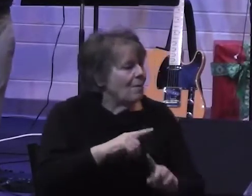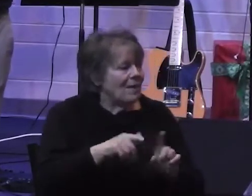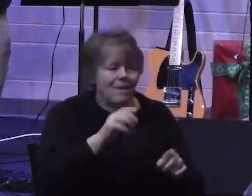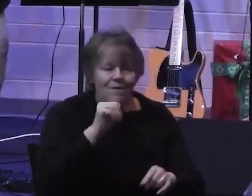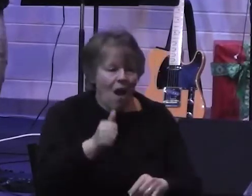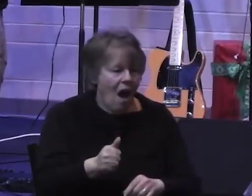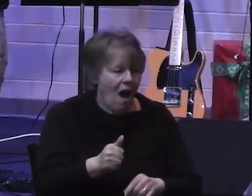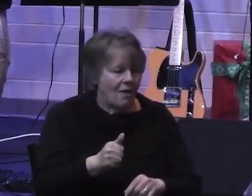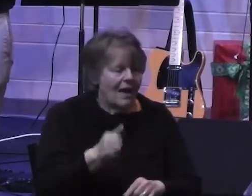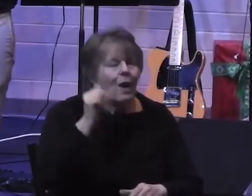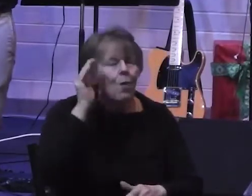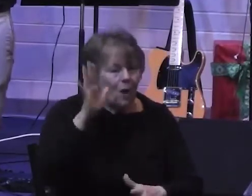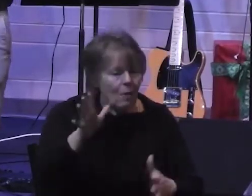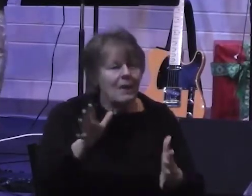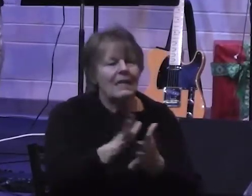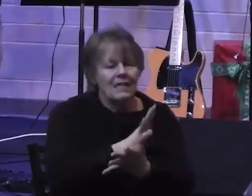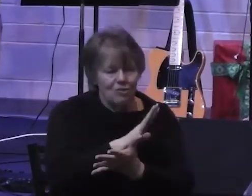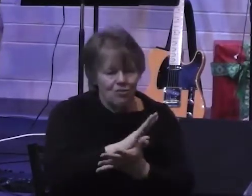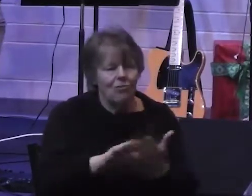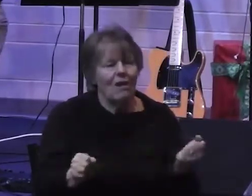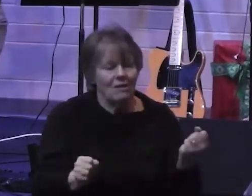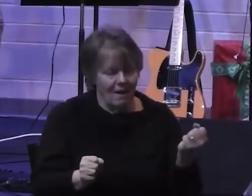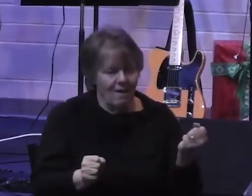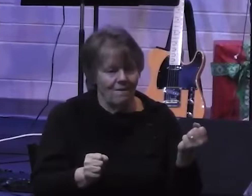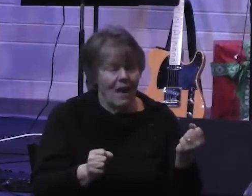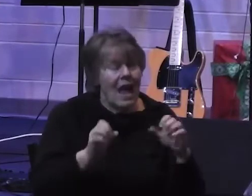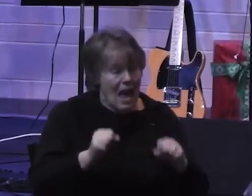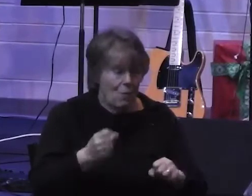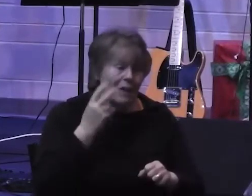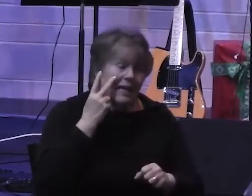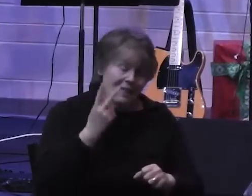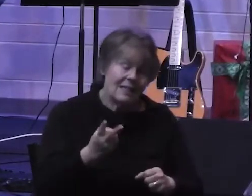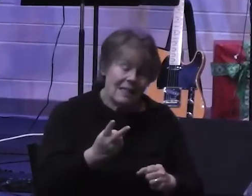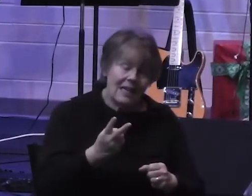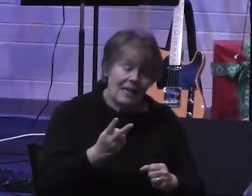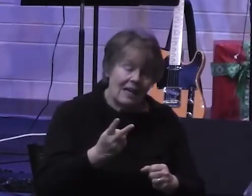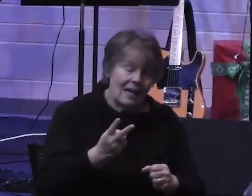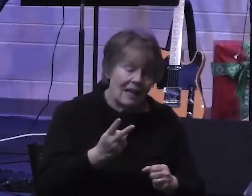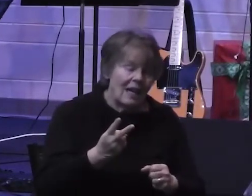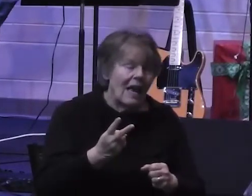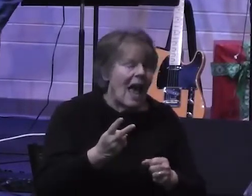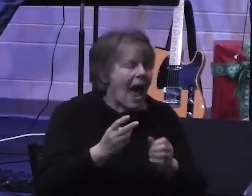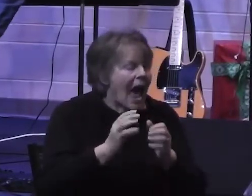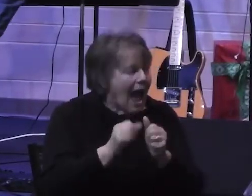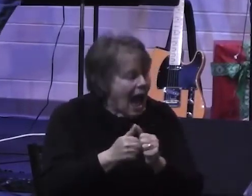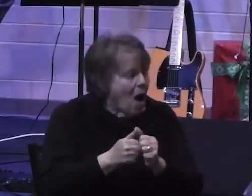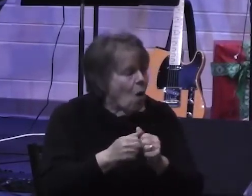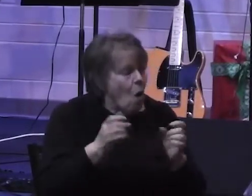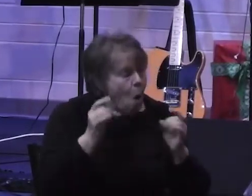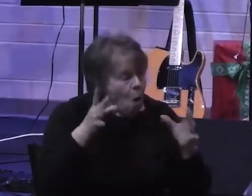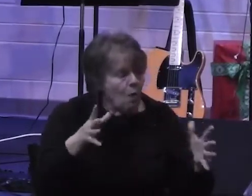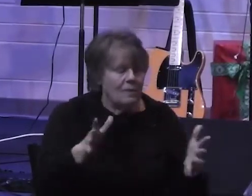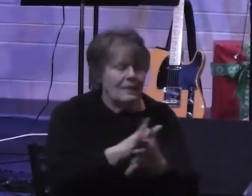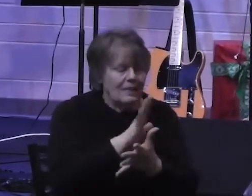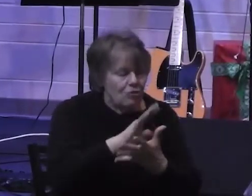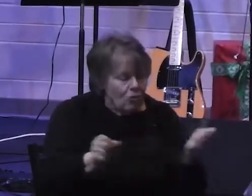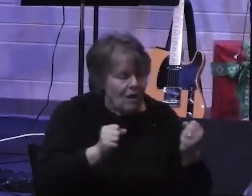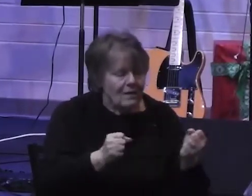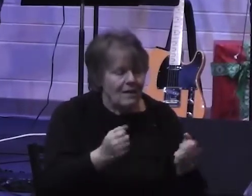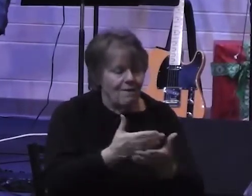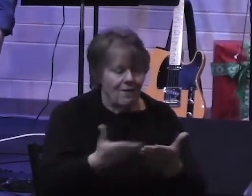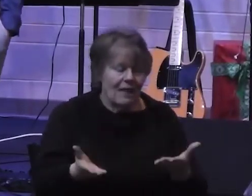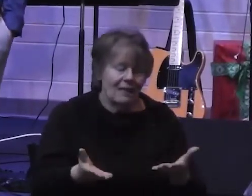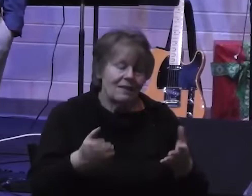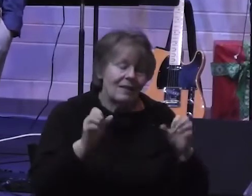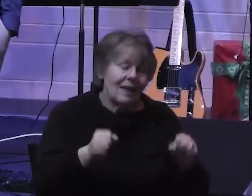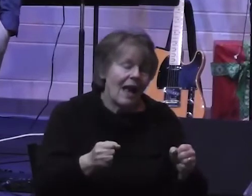see just how destructive things can be when they're not lived out by